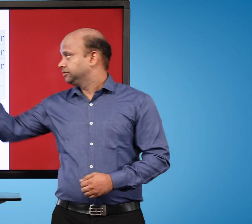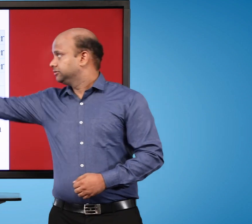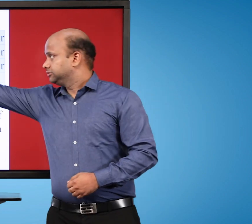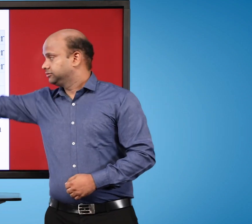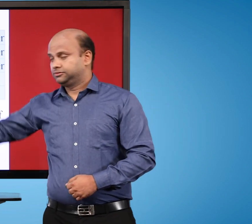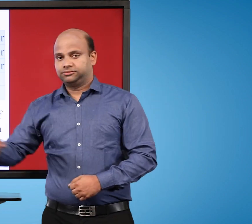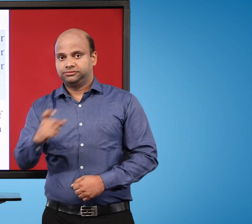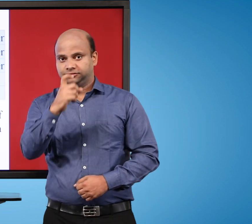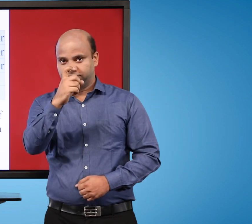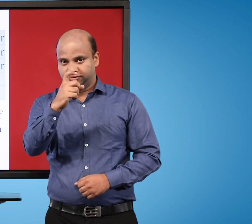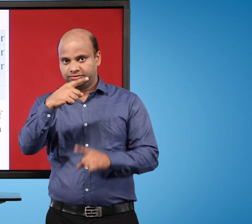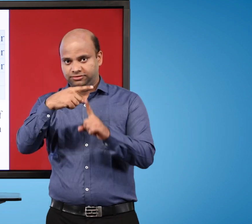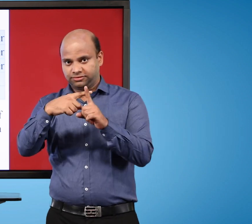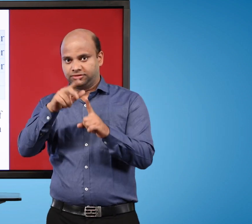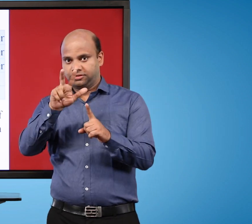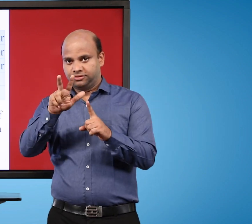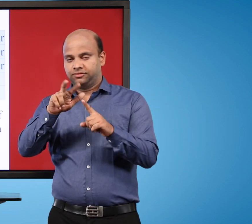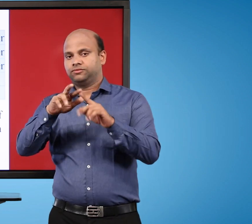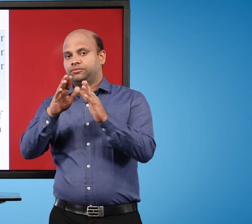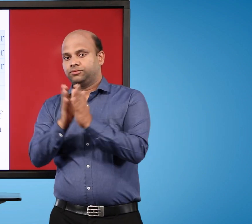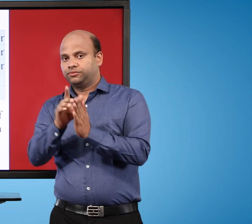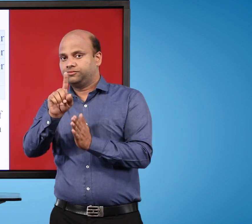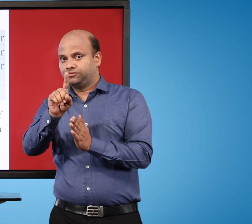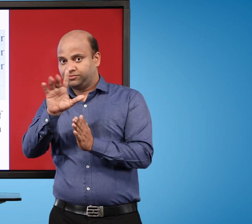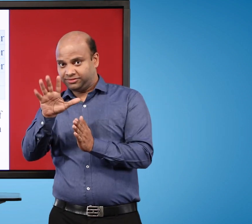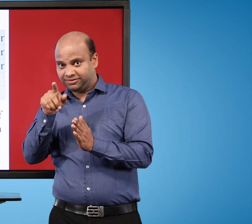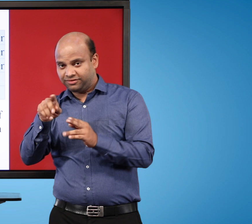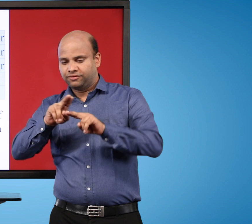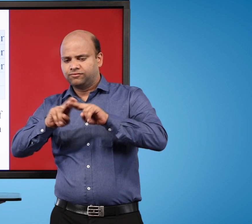7 plus 8 is equal to 15, a whole number.